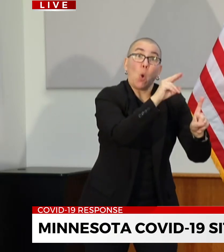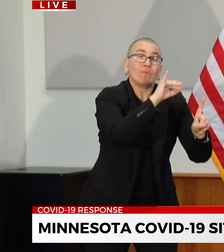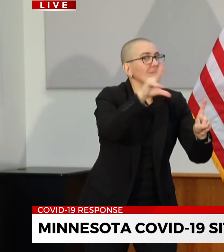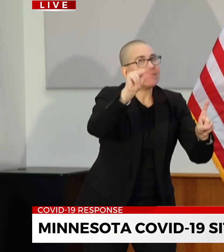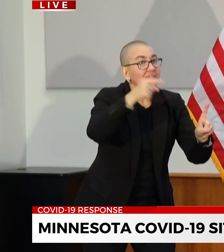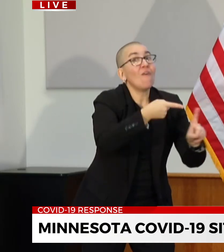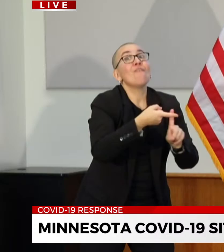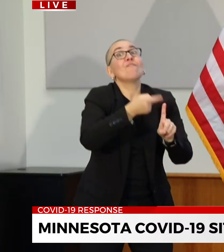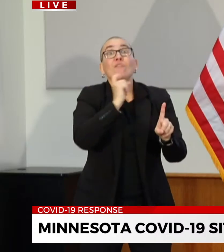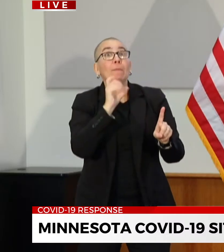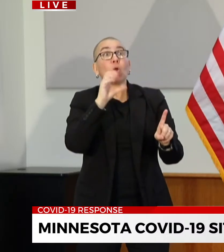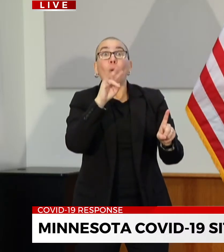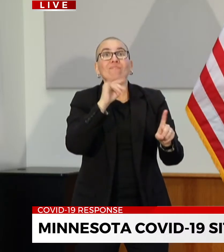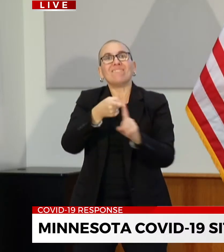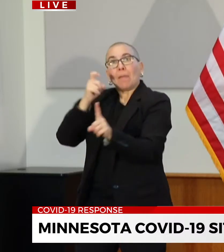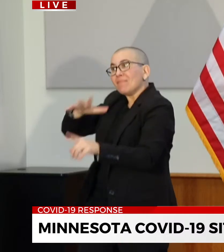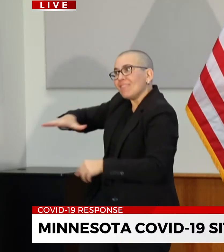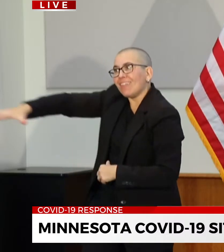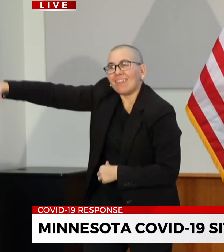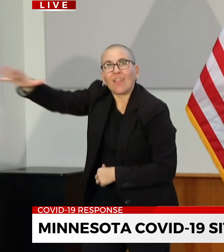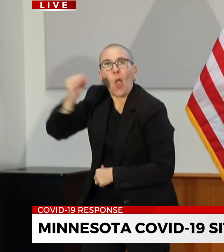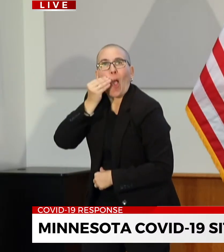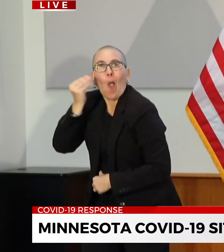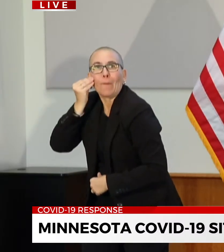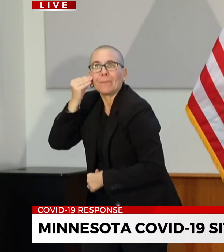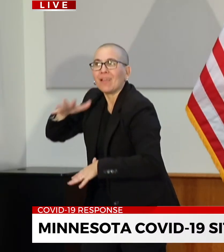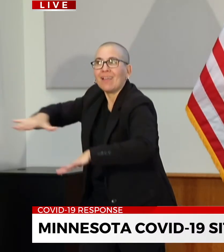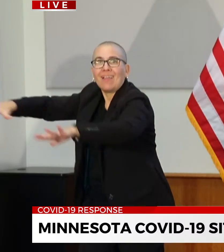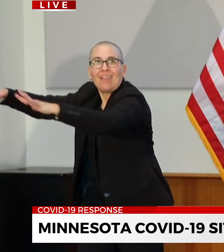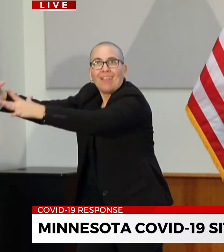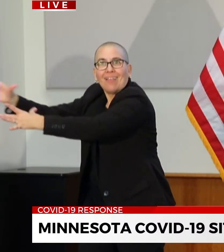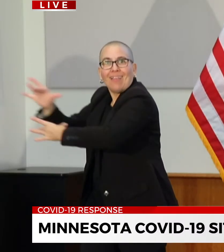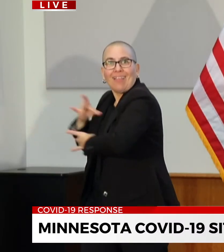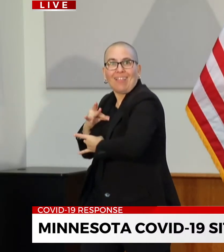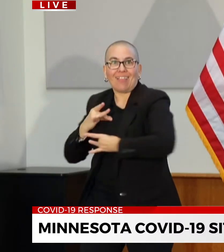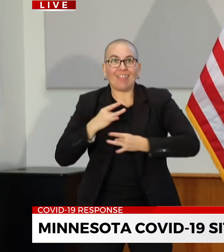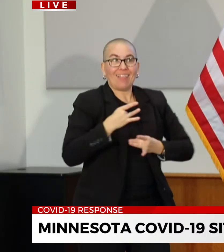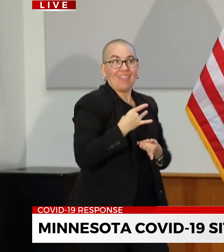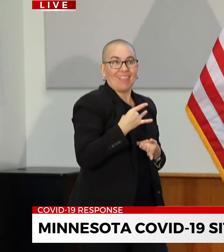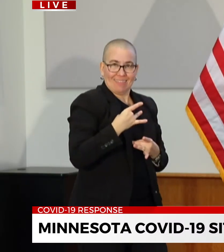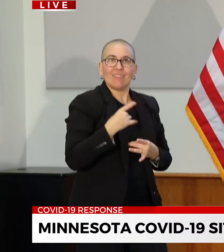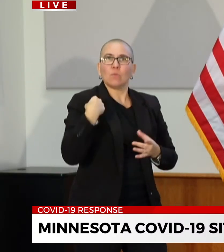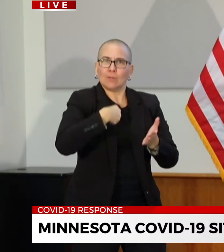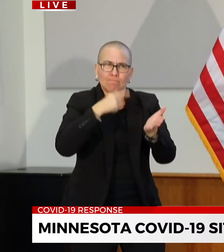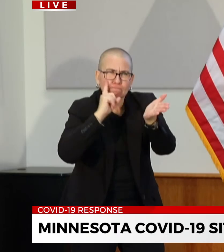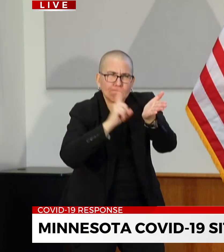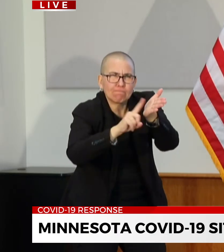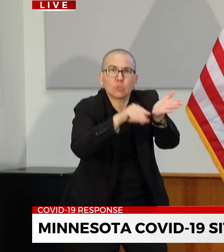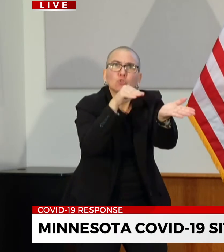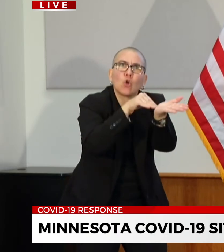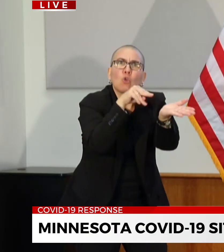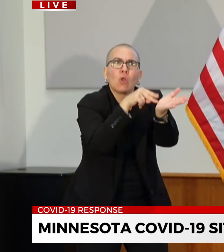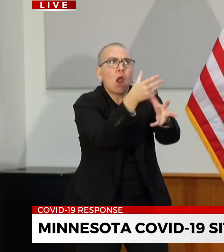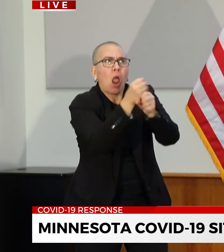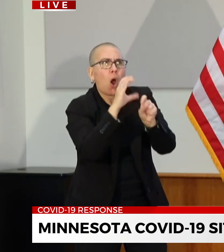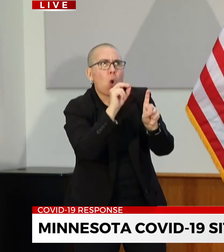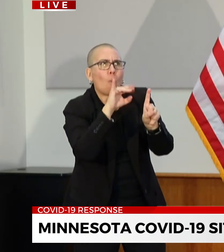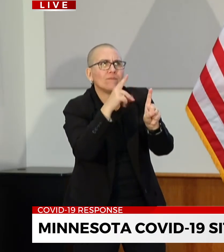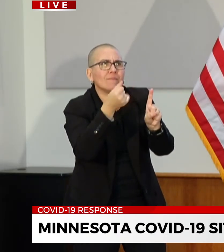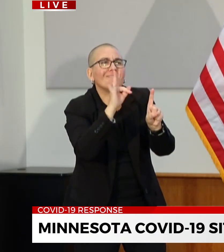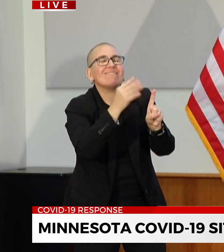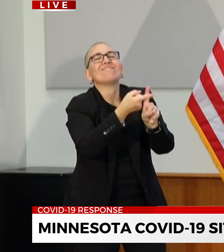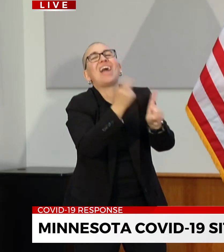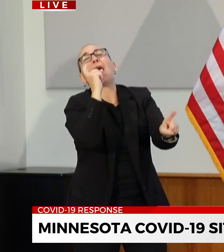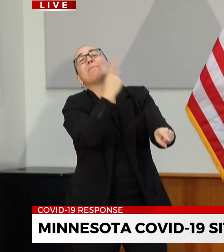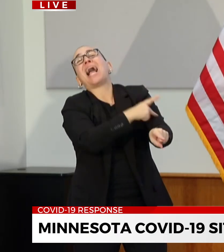majority of cases, of healthcare worker cases, are traced back to exposures that happened in the community. In other words,